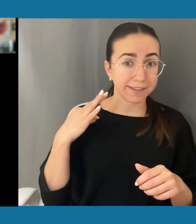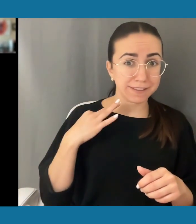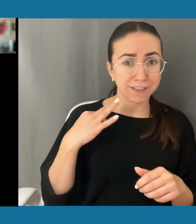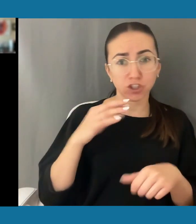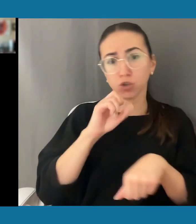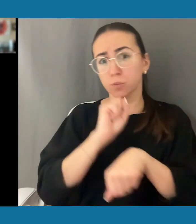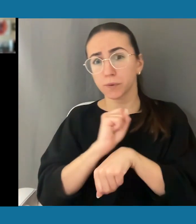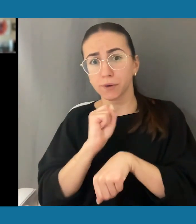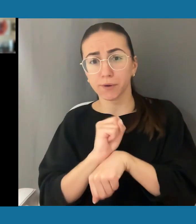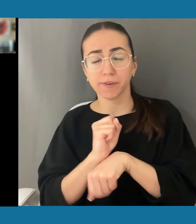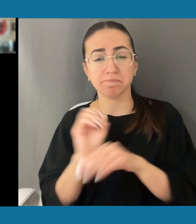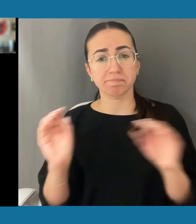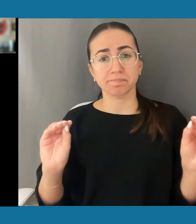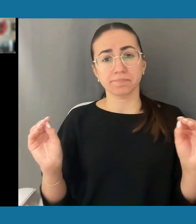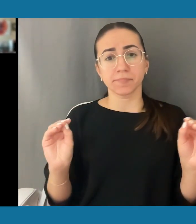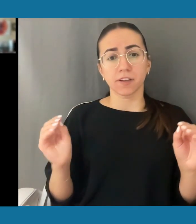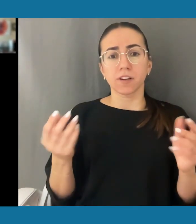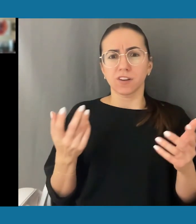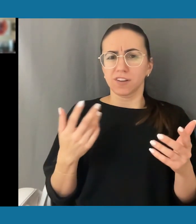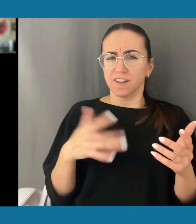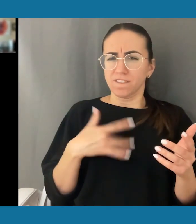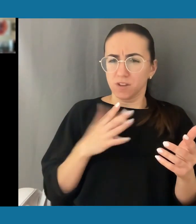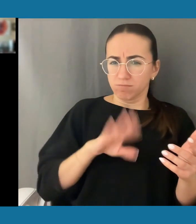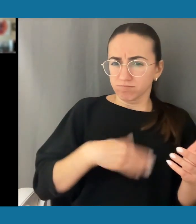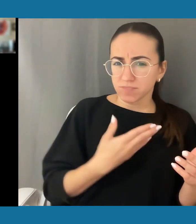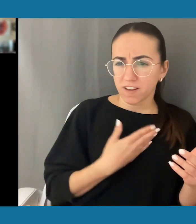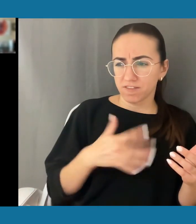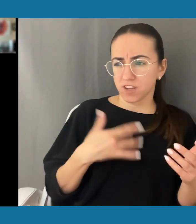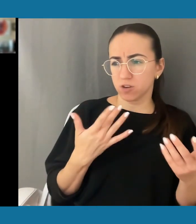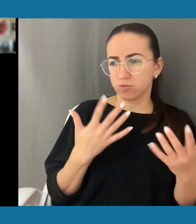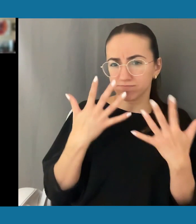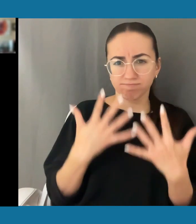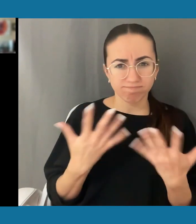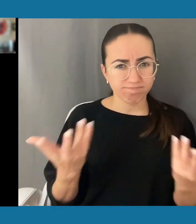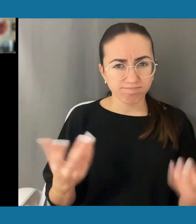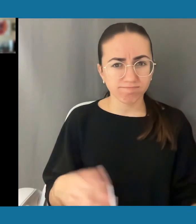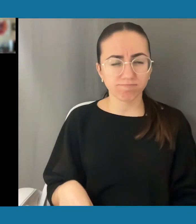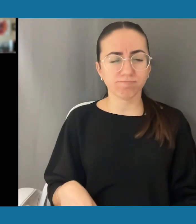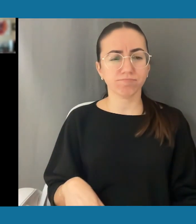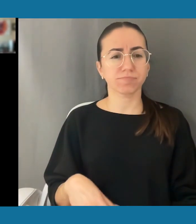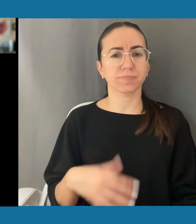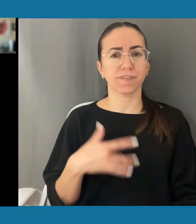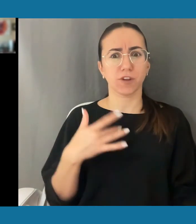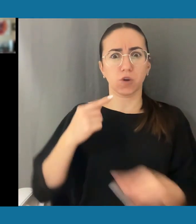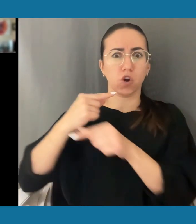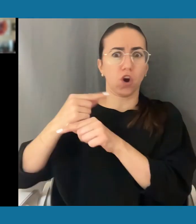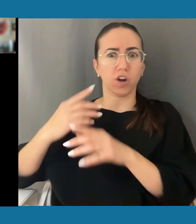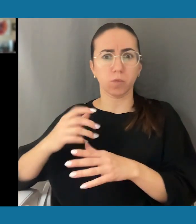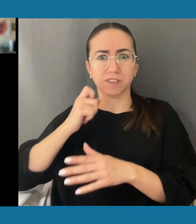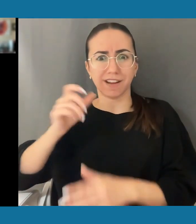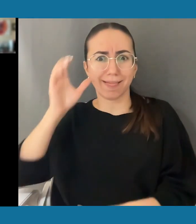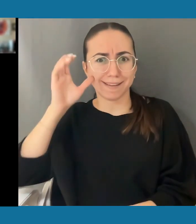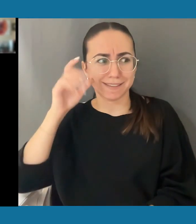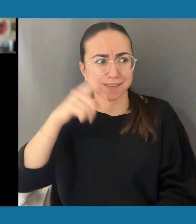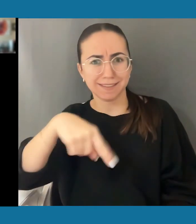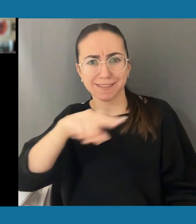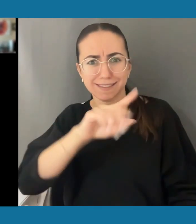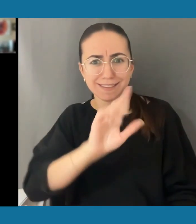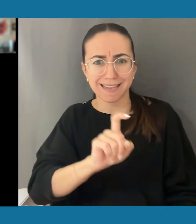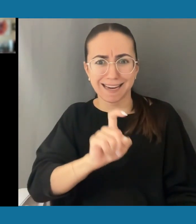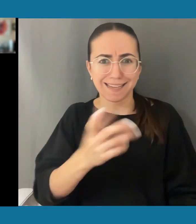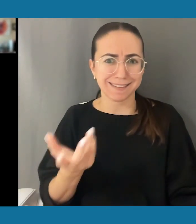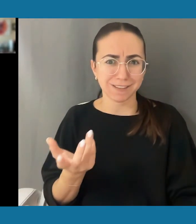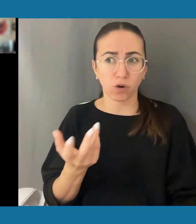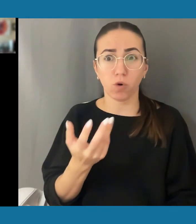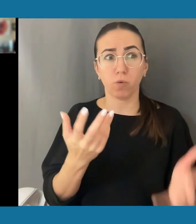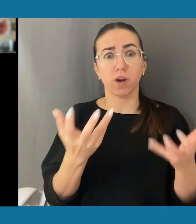miserable under that guardianship, and felt that the guardian wasn't listening to him or what he wanted for himself. So